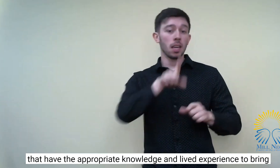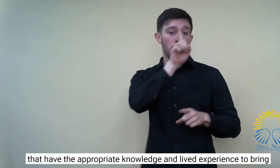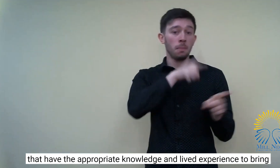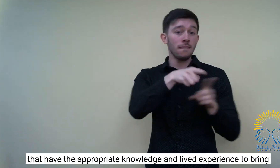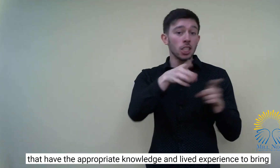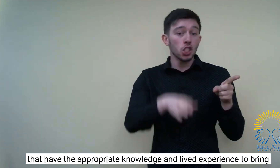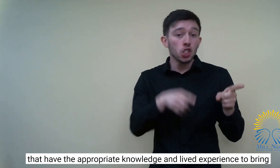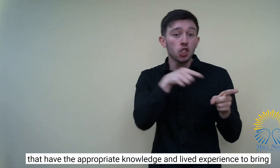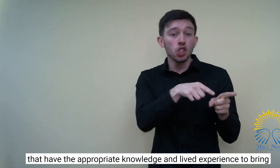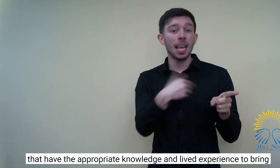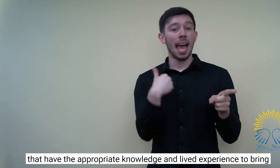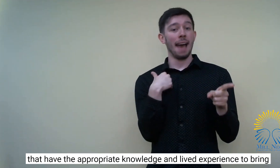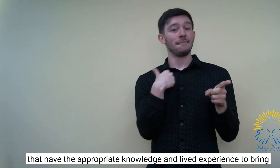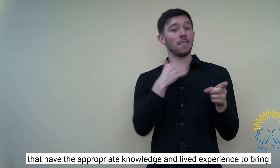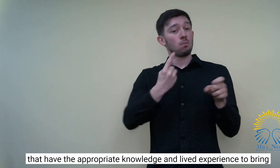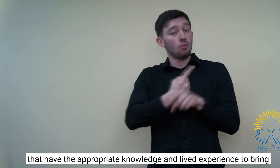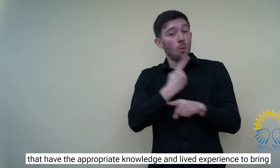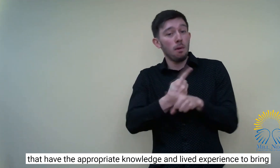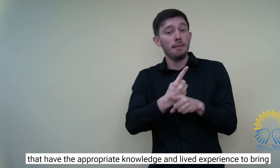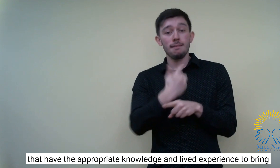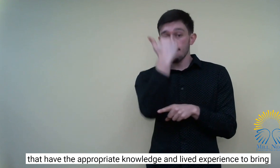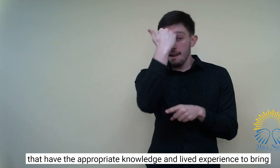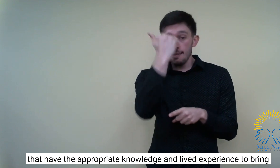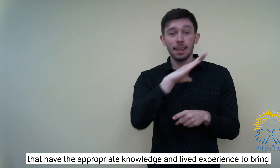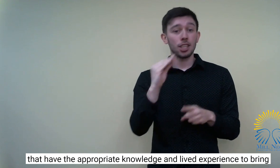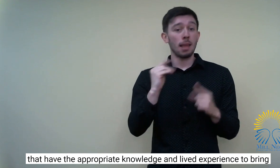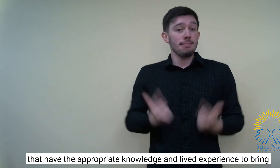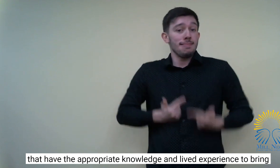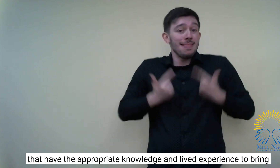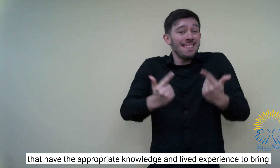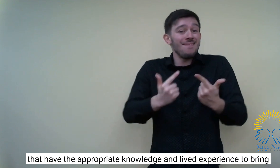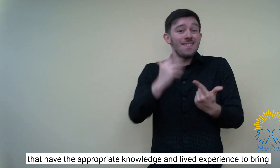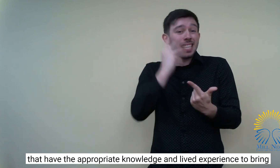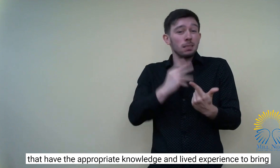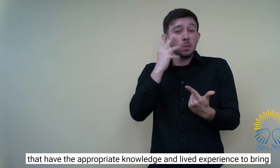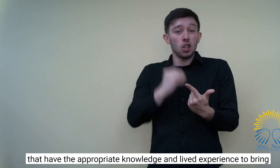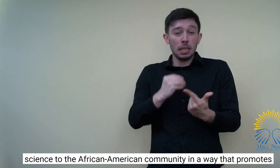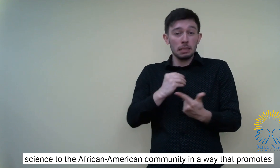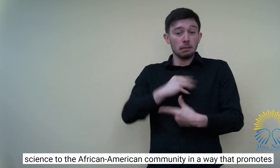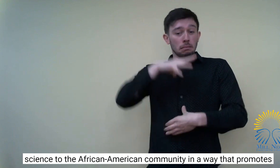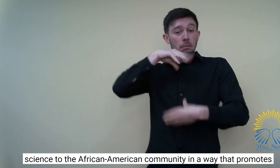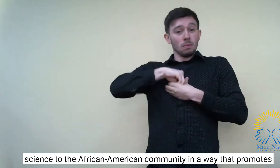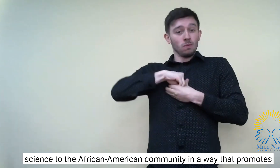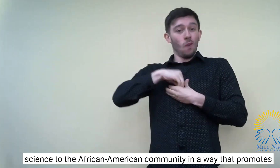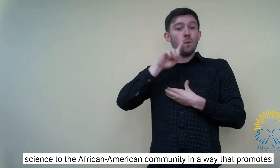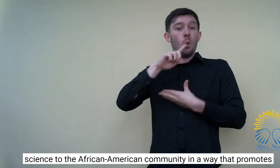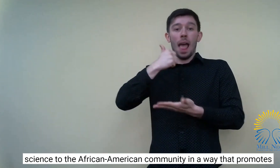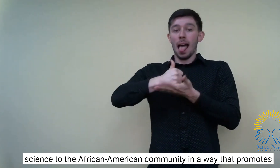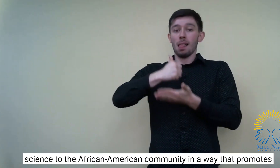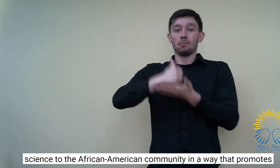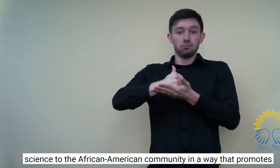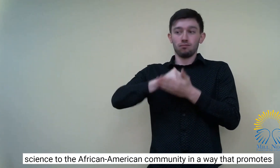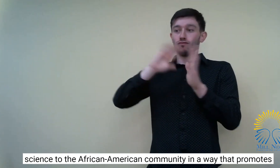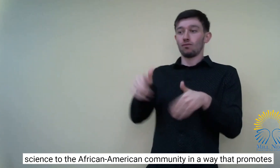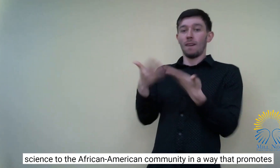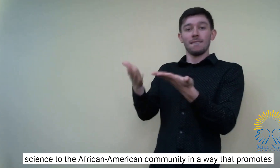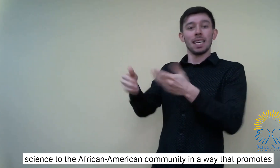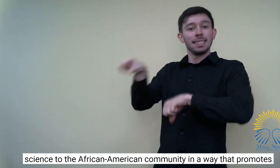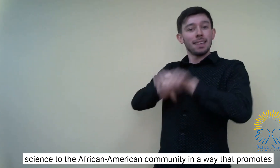appropriate knowledge and lived experience to bring science to the African American community in a